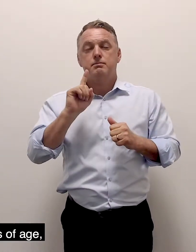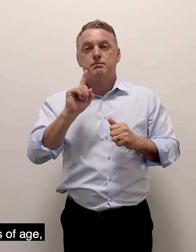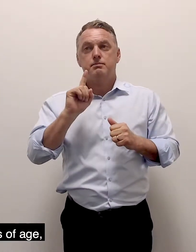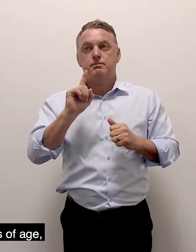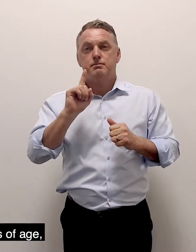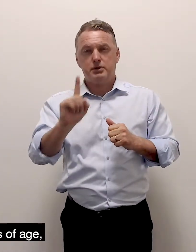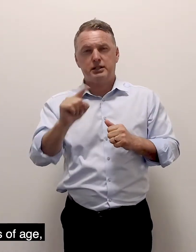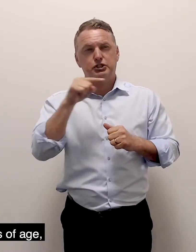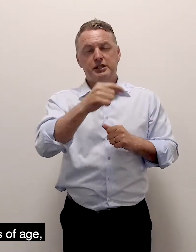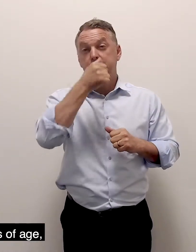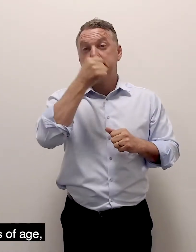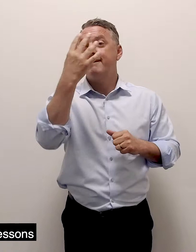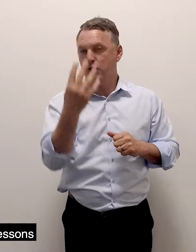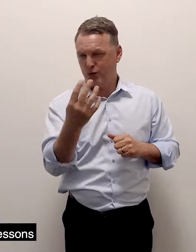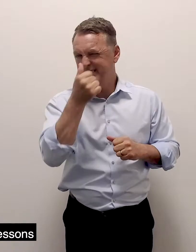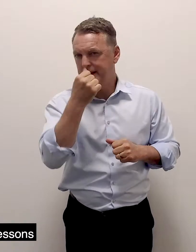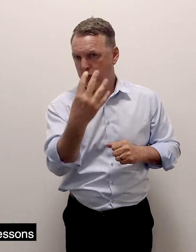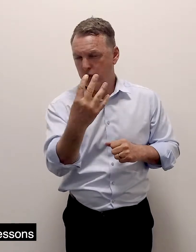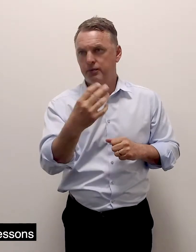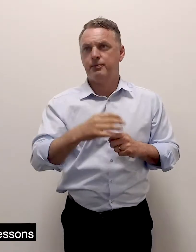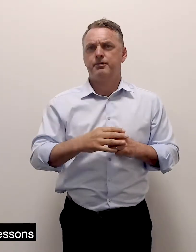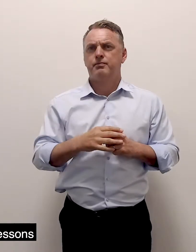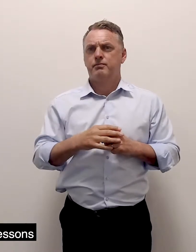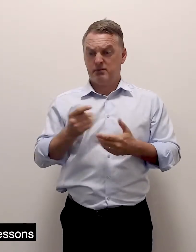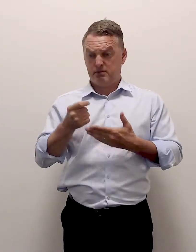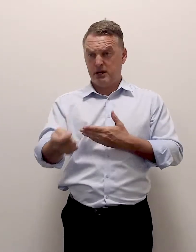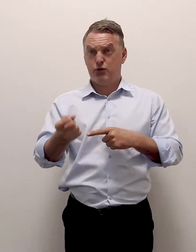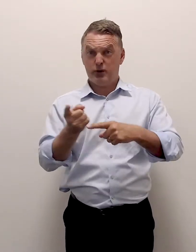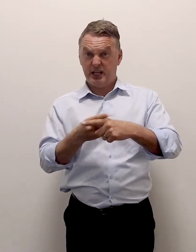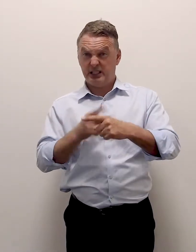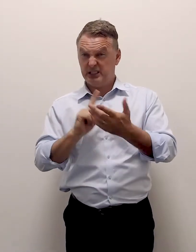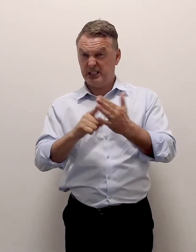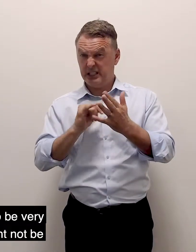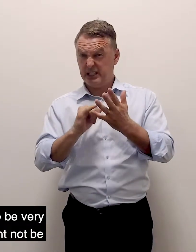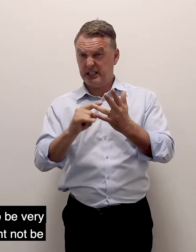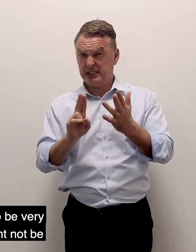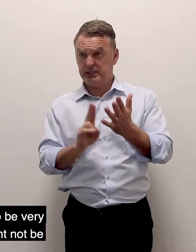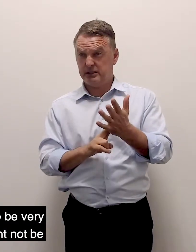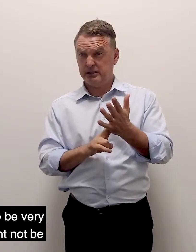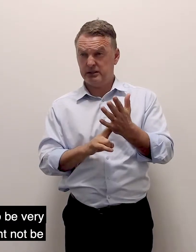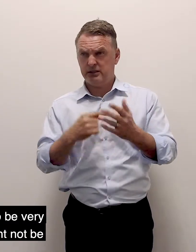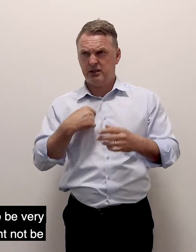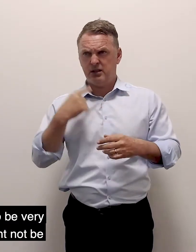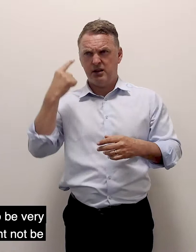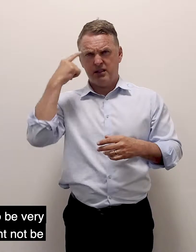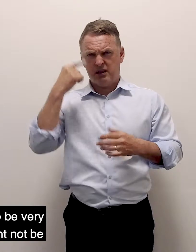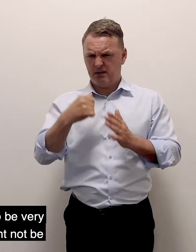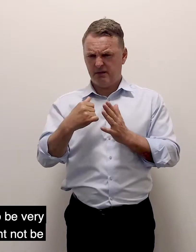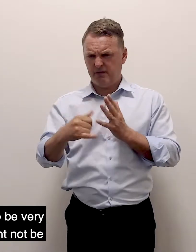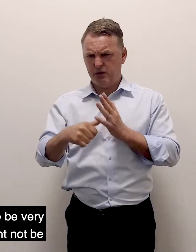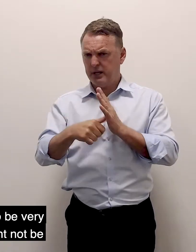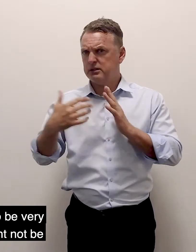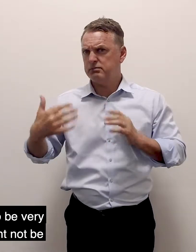Now, if she's 64 years of age, to pay for English lessons, that could work out to be very